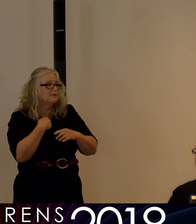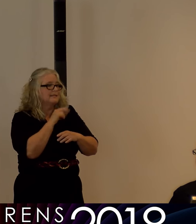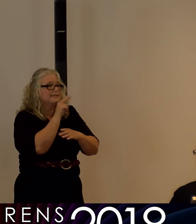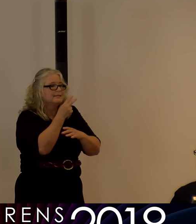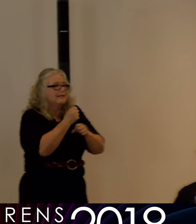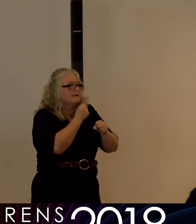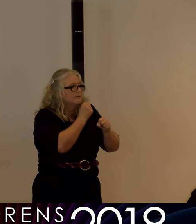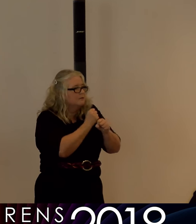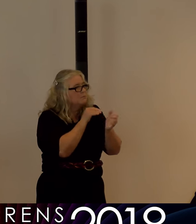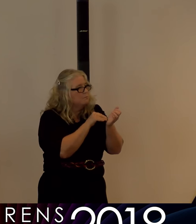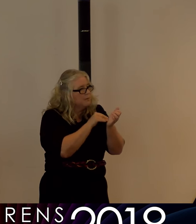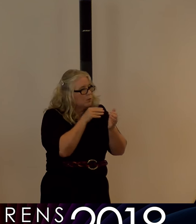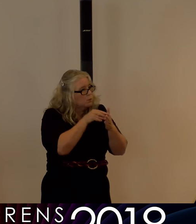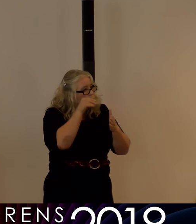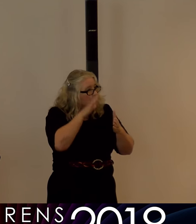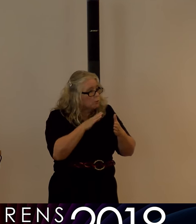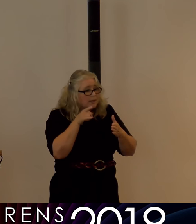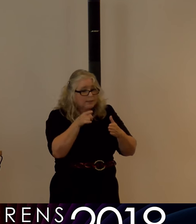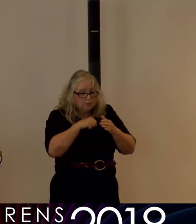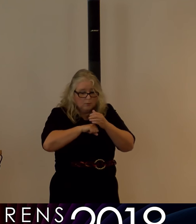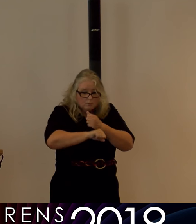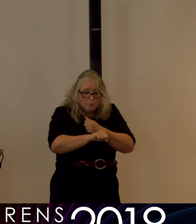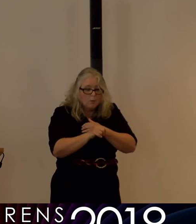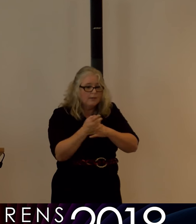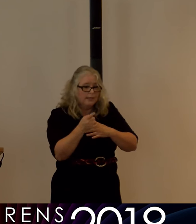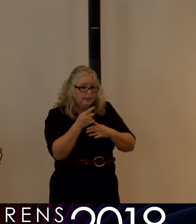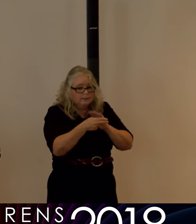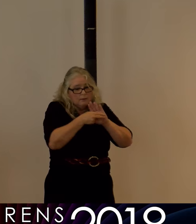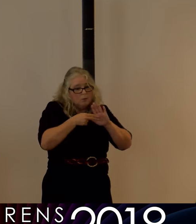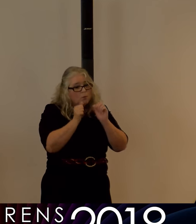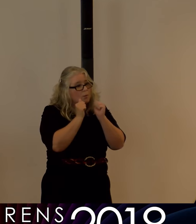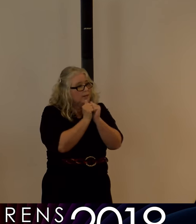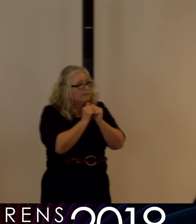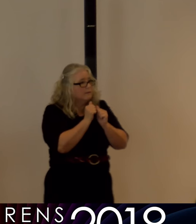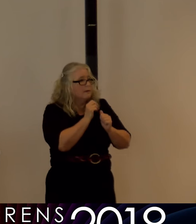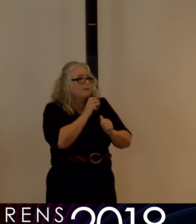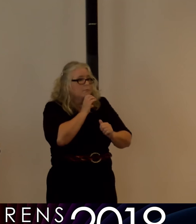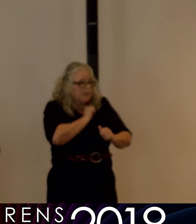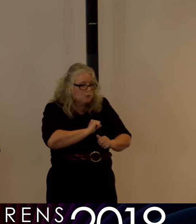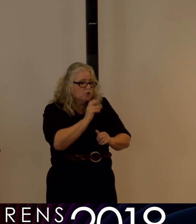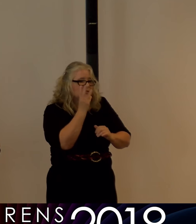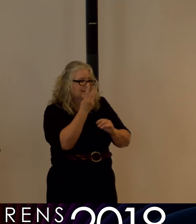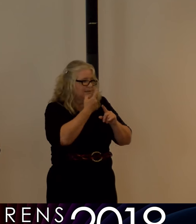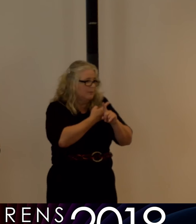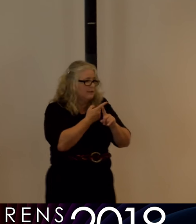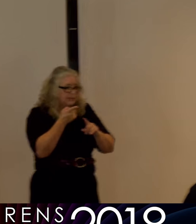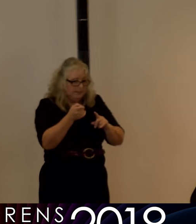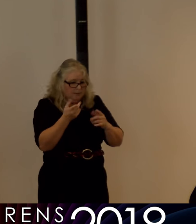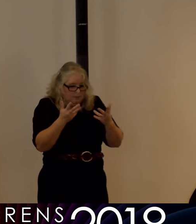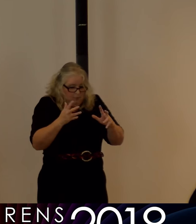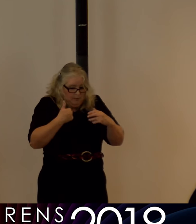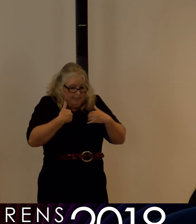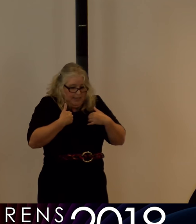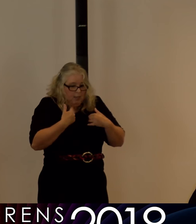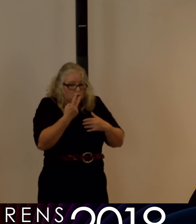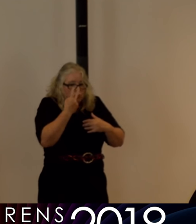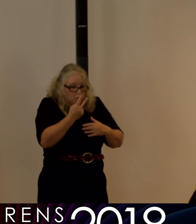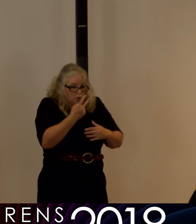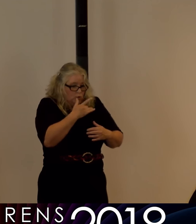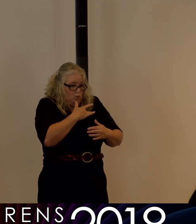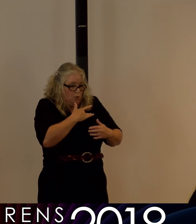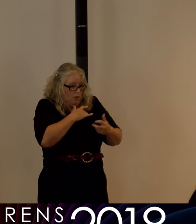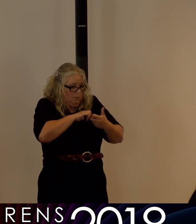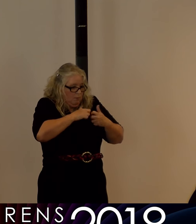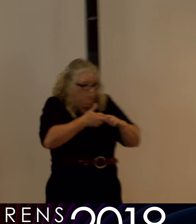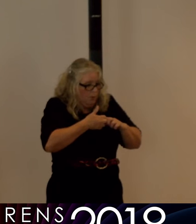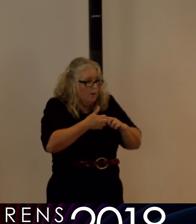with CHARGE syndrome at around the age of 6 months. And by that time, he had already had two congenital heart disease repairs. He had